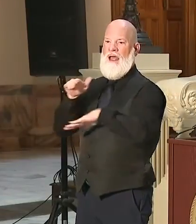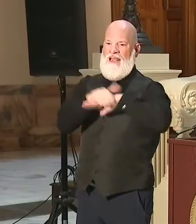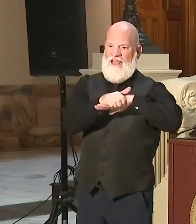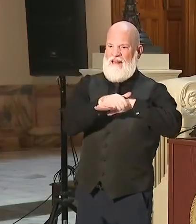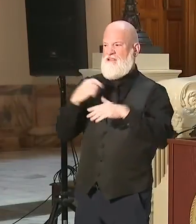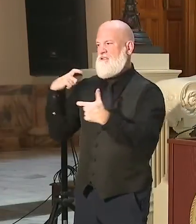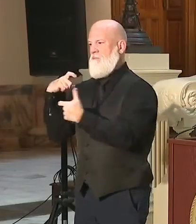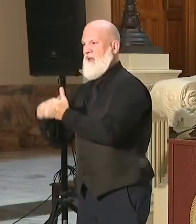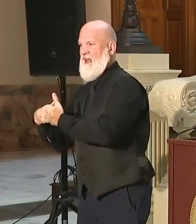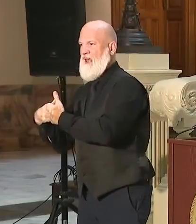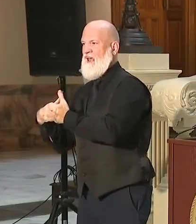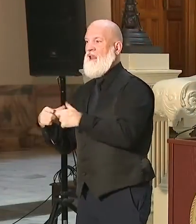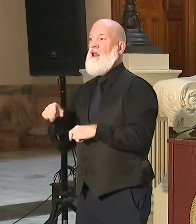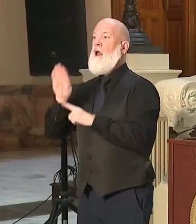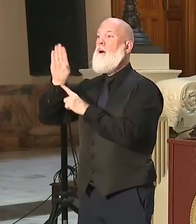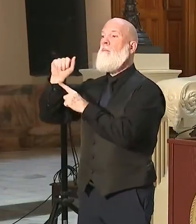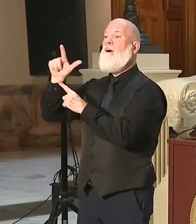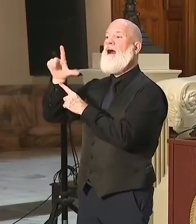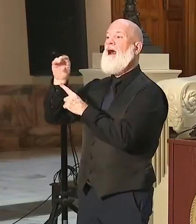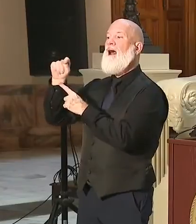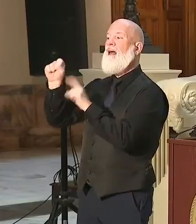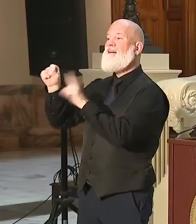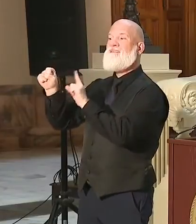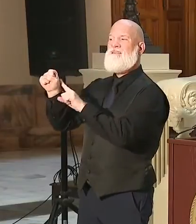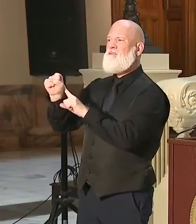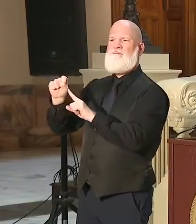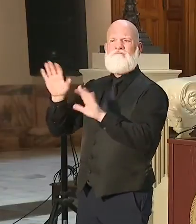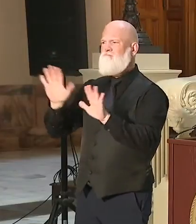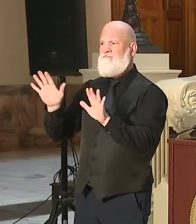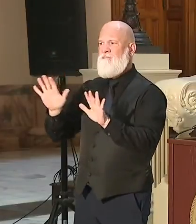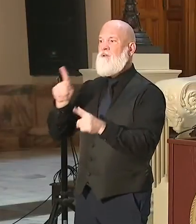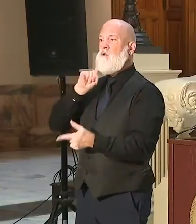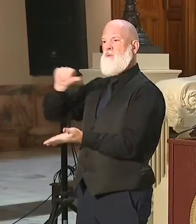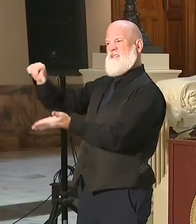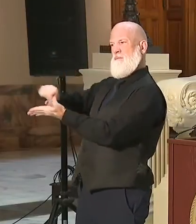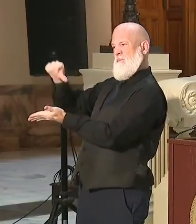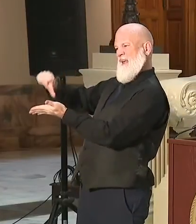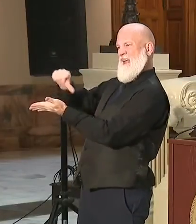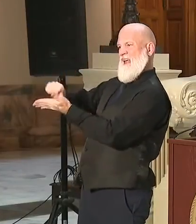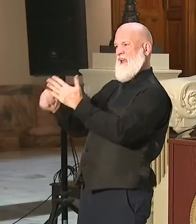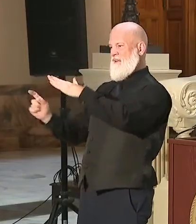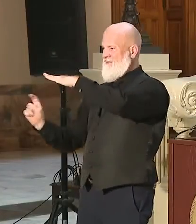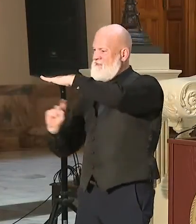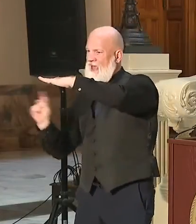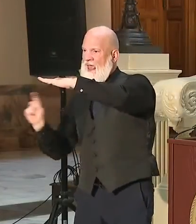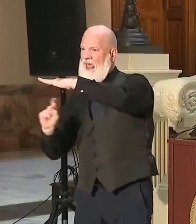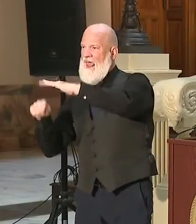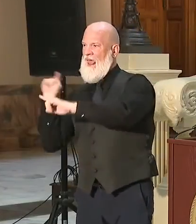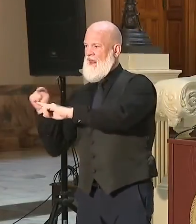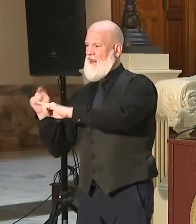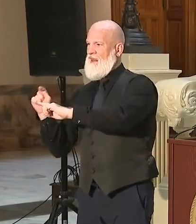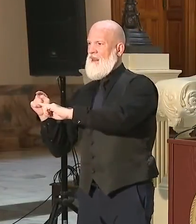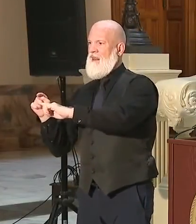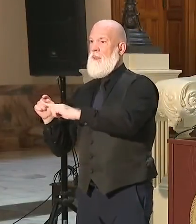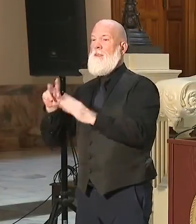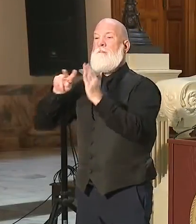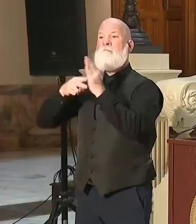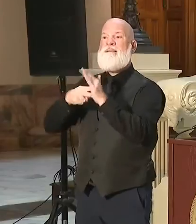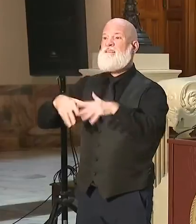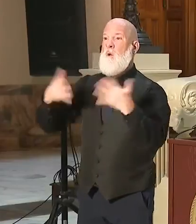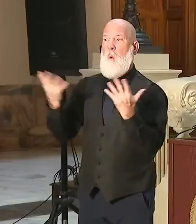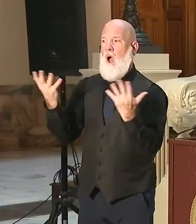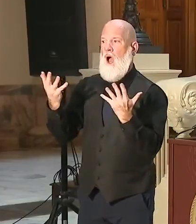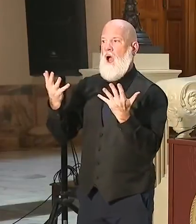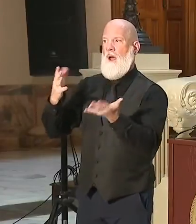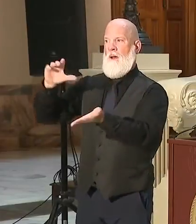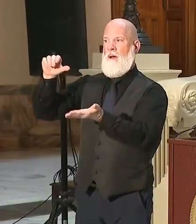scanned. And we've already talked to Dominion about the fact that language needs to be changed, and the fact that it's not exactly double is because sometimes people just turn in the front